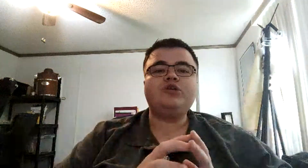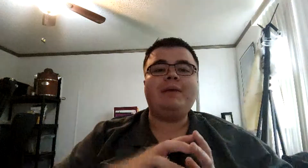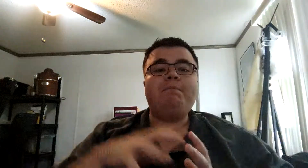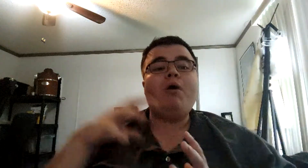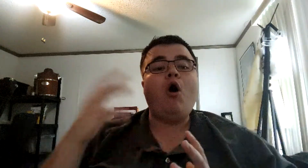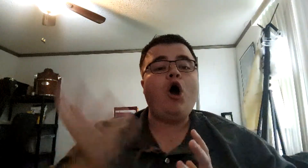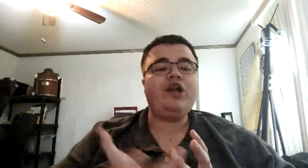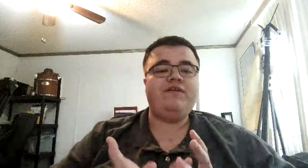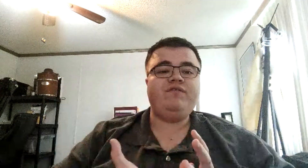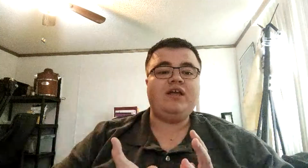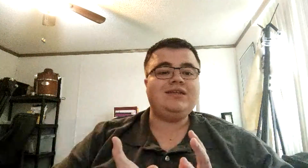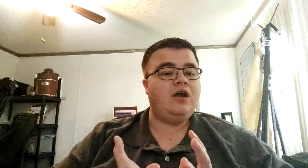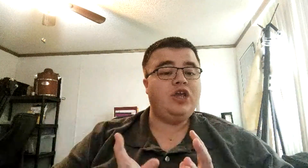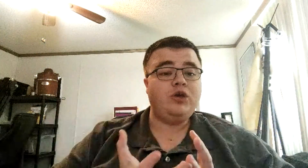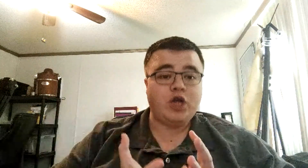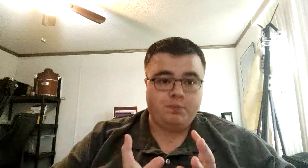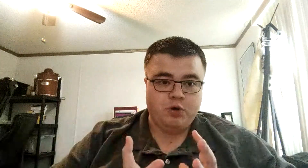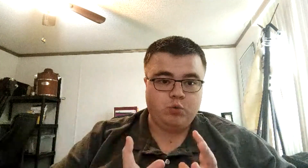be part of the human community.